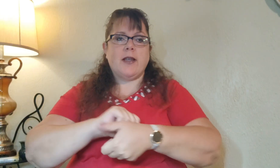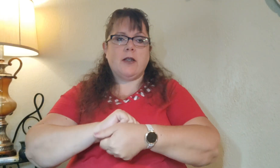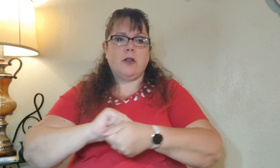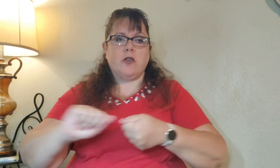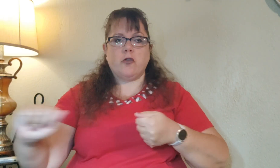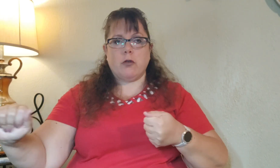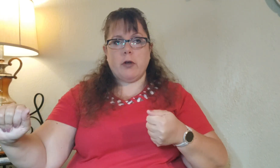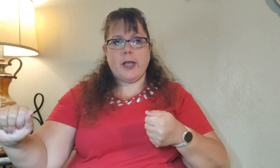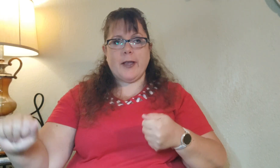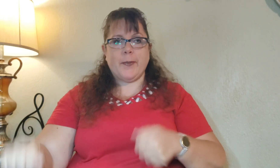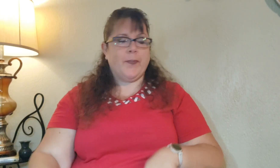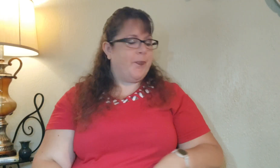damaging, destroying.